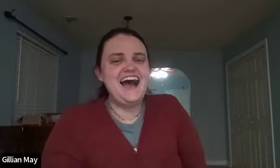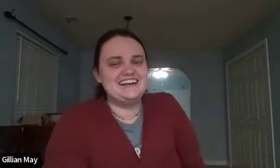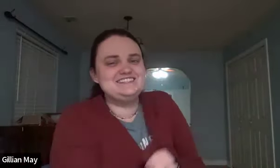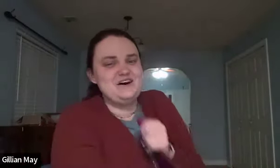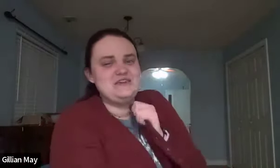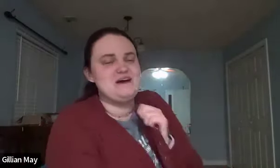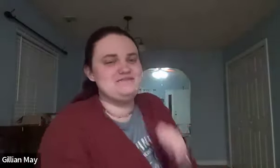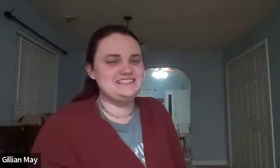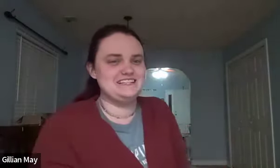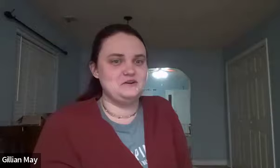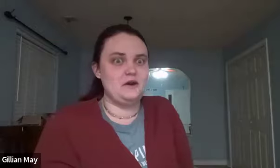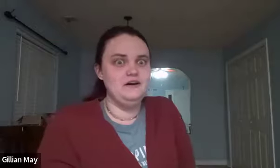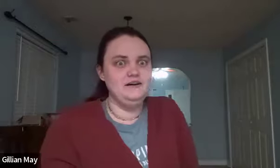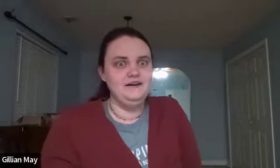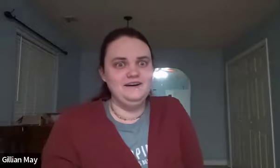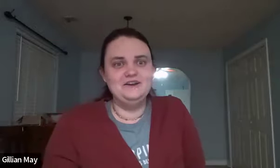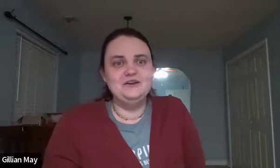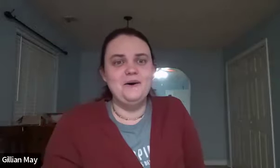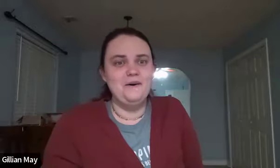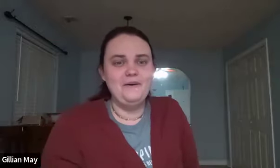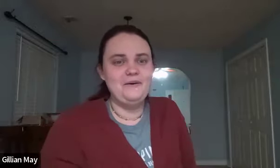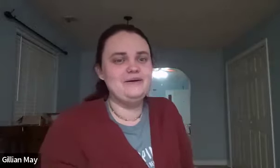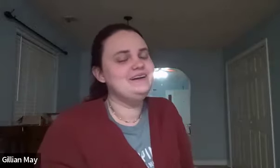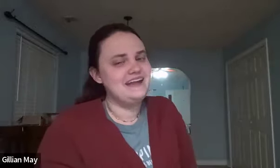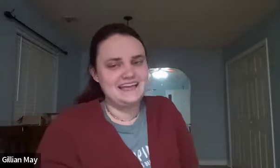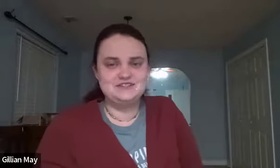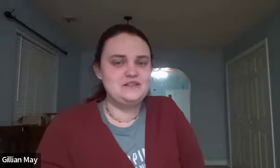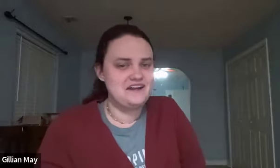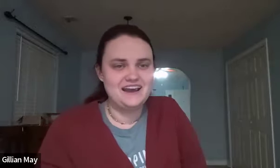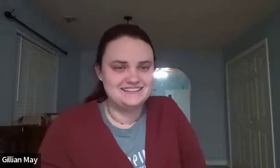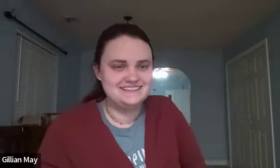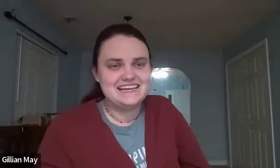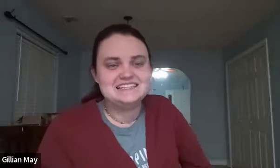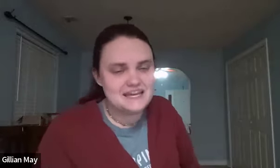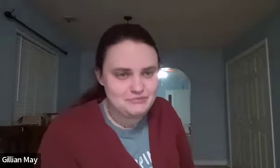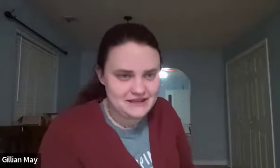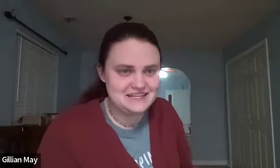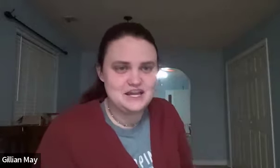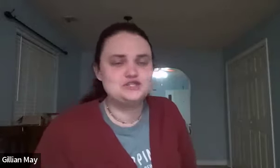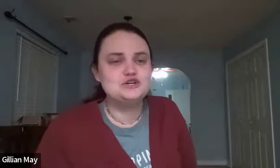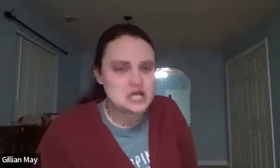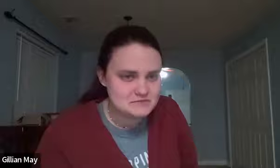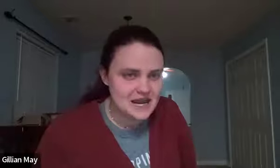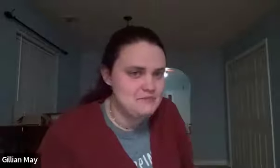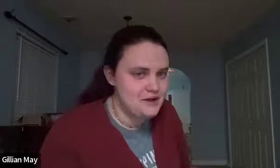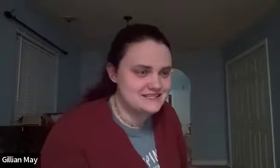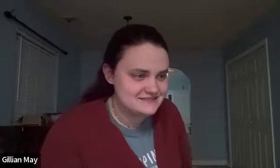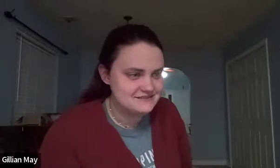I saw the amount of faces I saw go, oh, no, it's totally fine, guys. It's a safe place. There's no judgment. I promise.